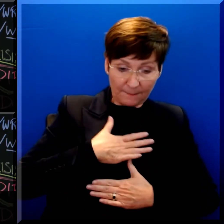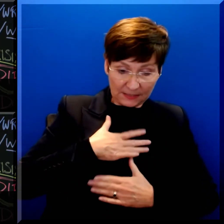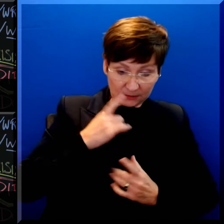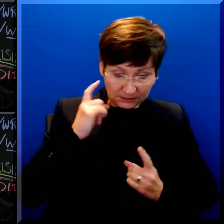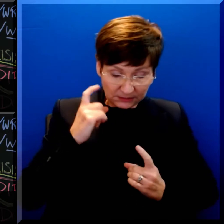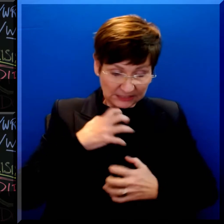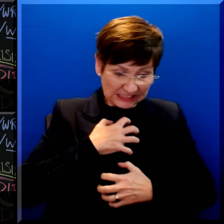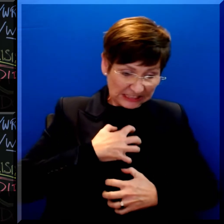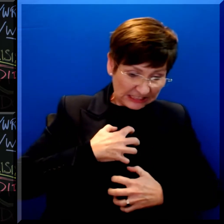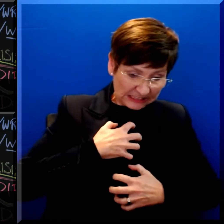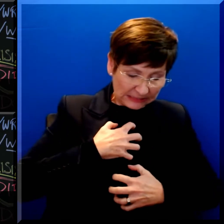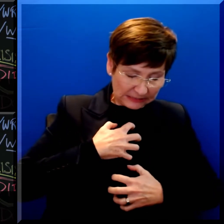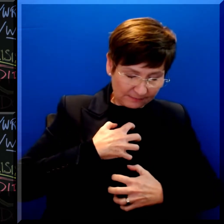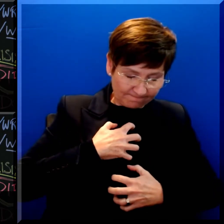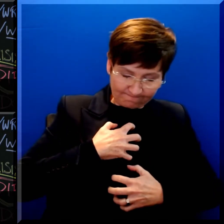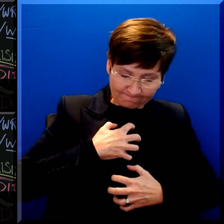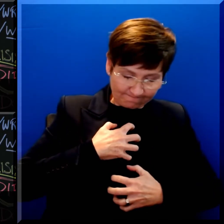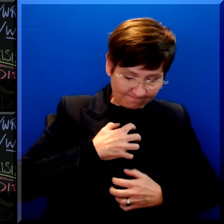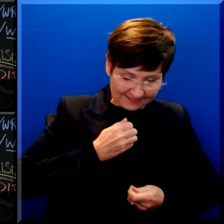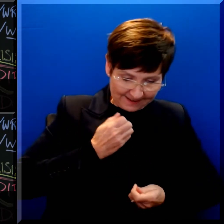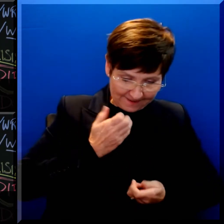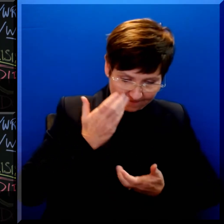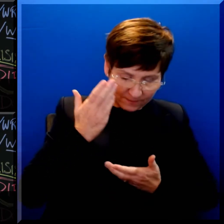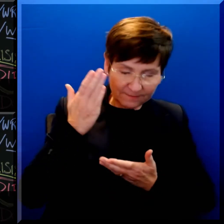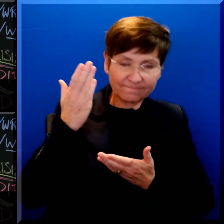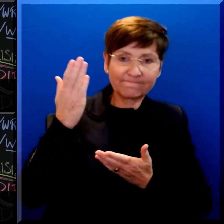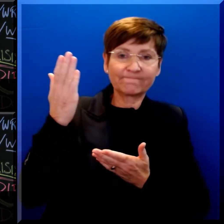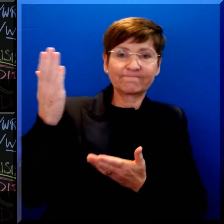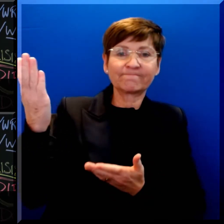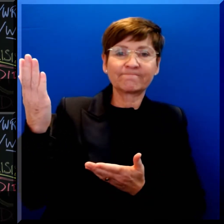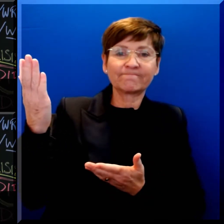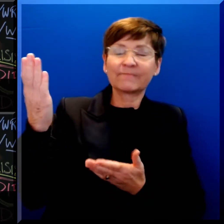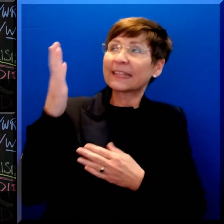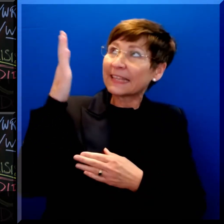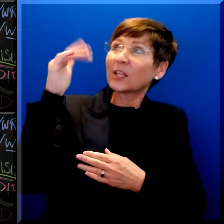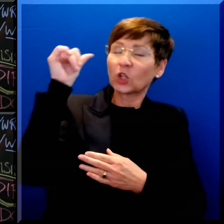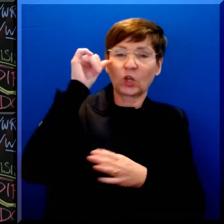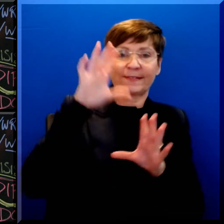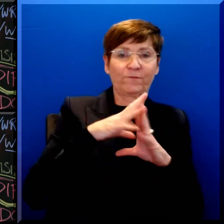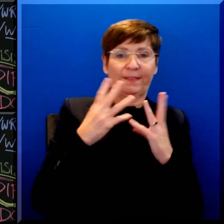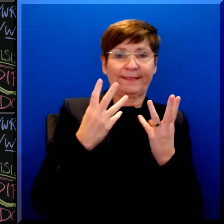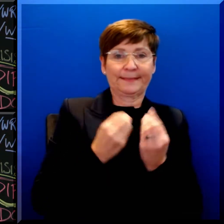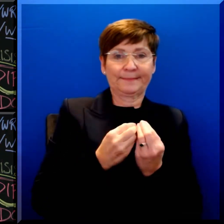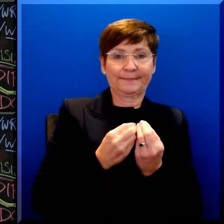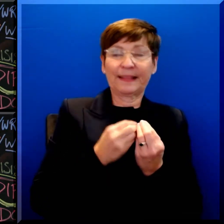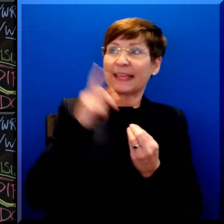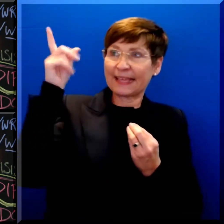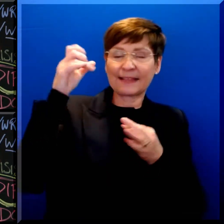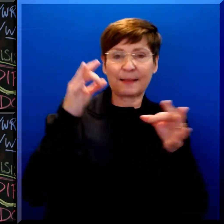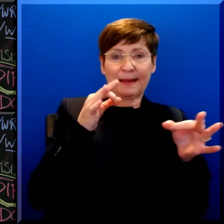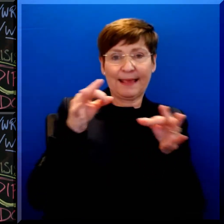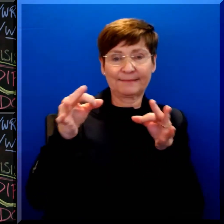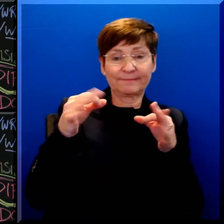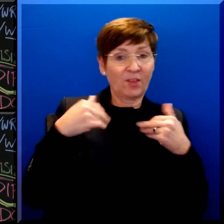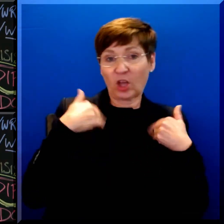of assumed omniscience. That's a fancy word. Omniscience simply means that God knows everything. He can see the whole plan. He